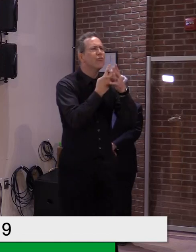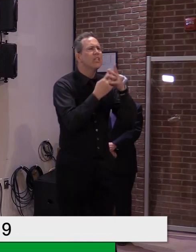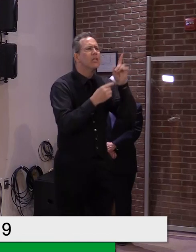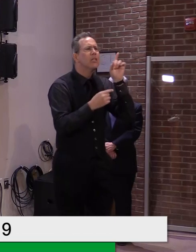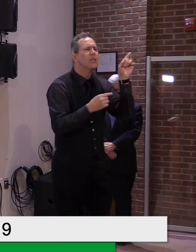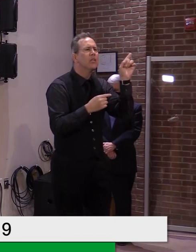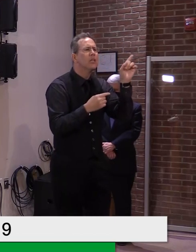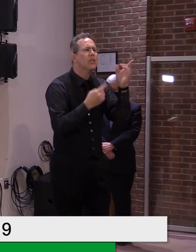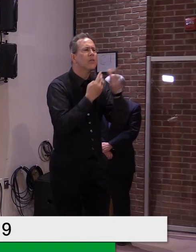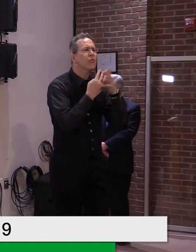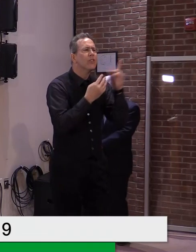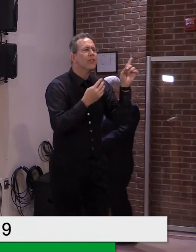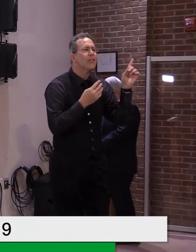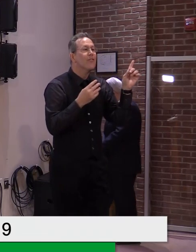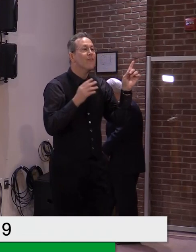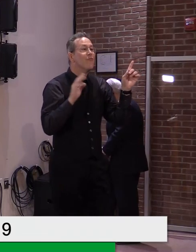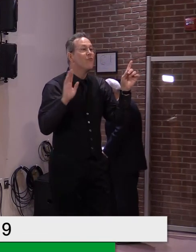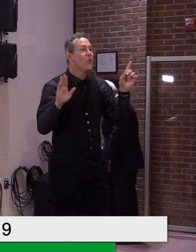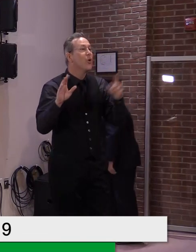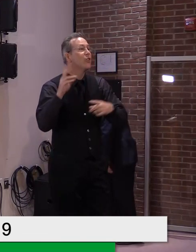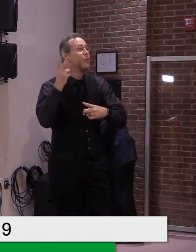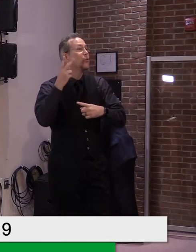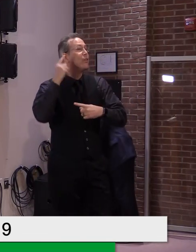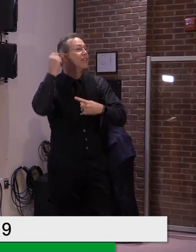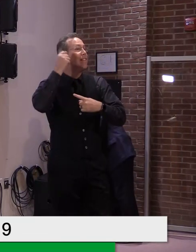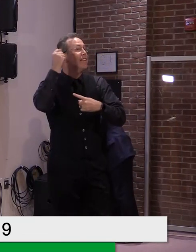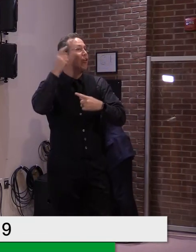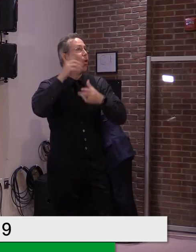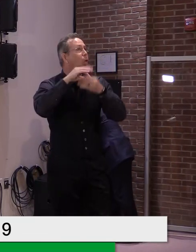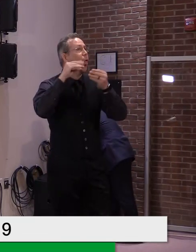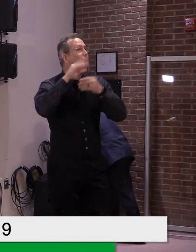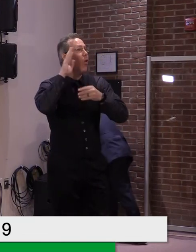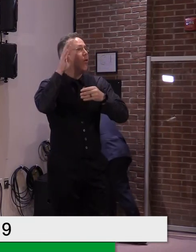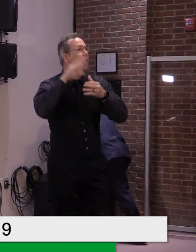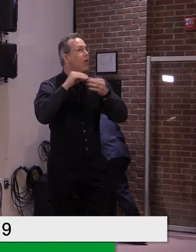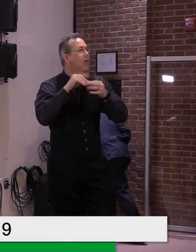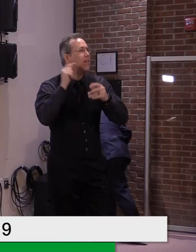two theories on how the transmission might have occurred.